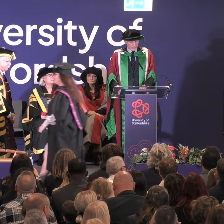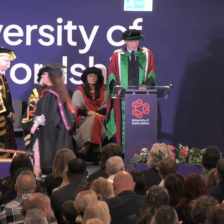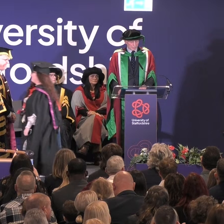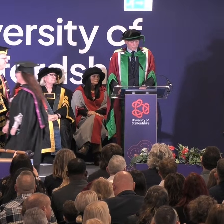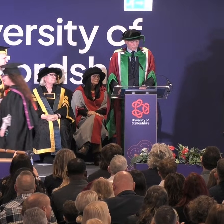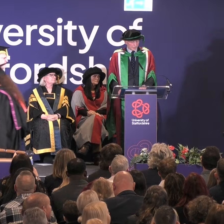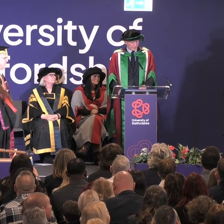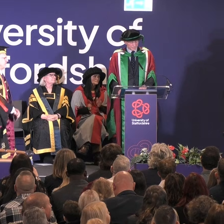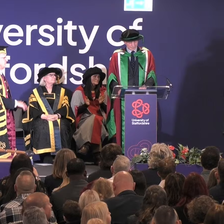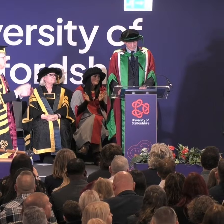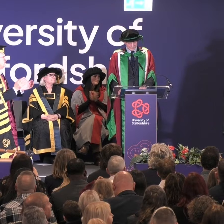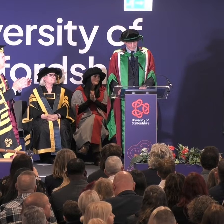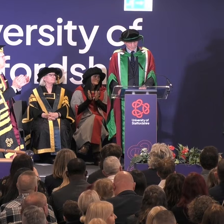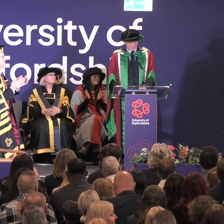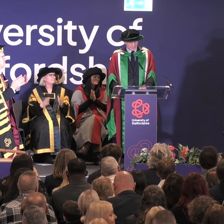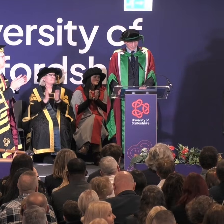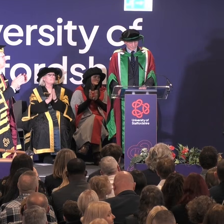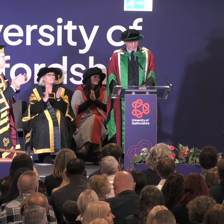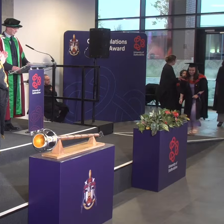Abby McCrory.